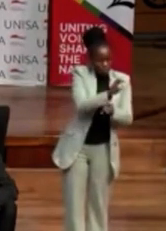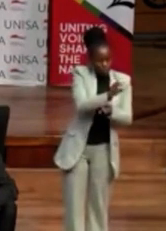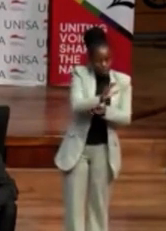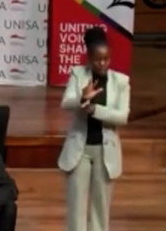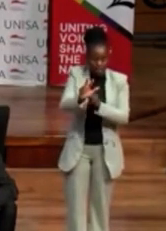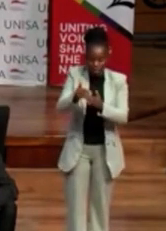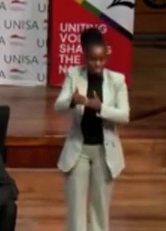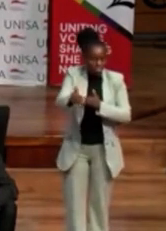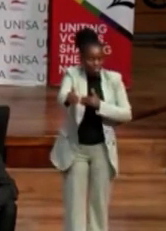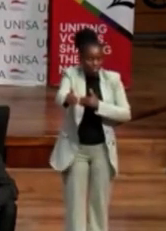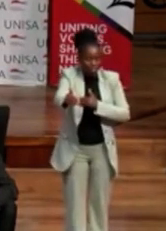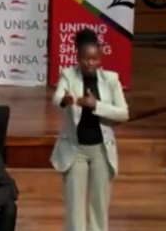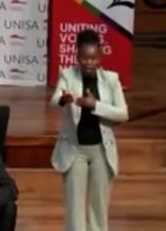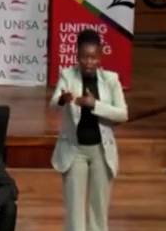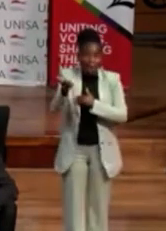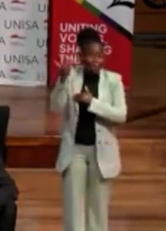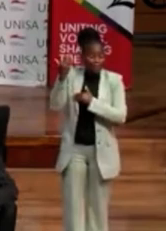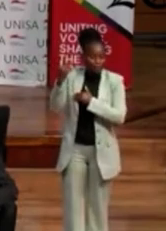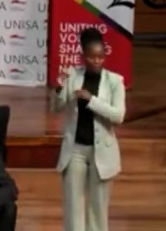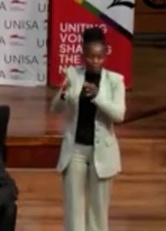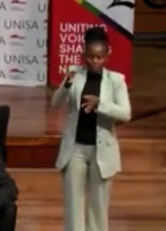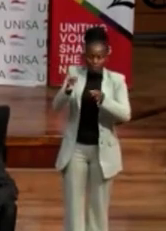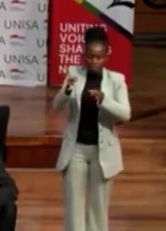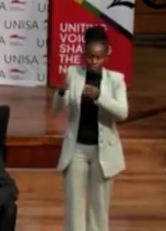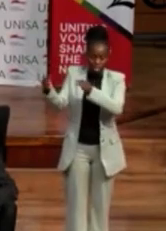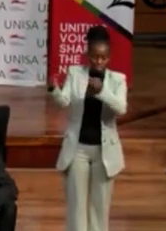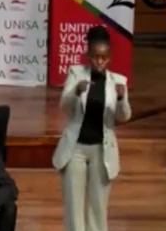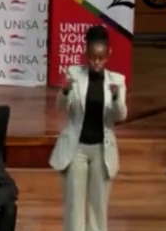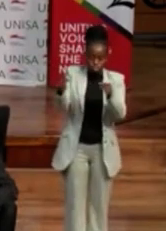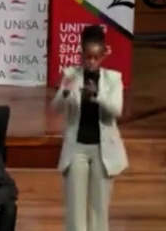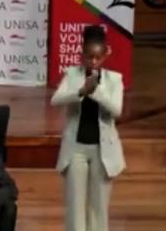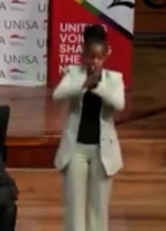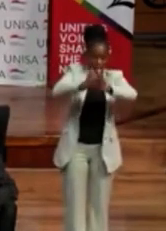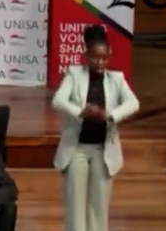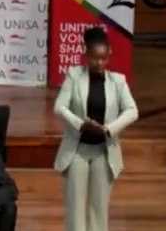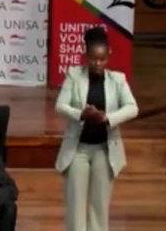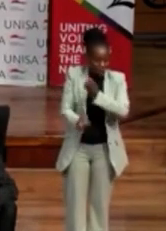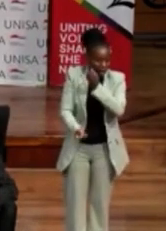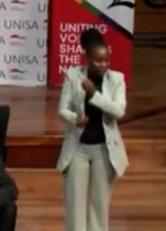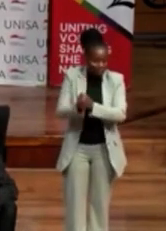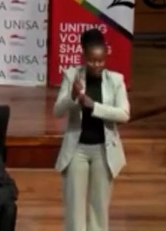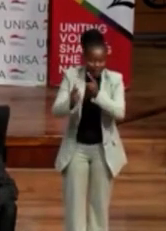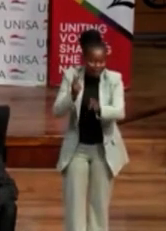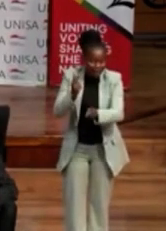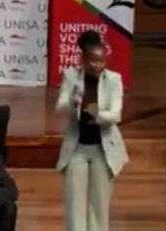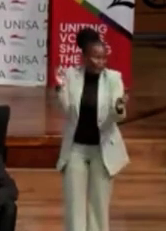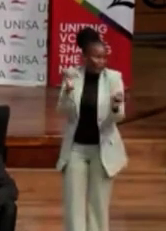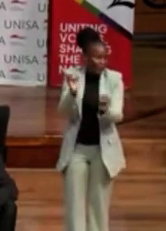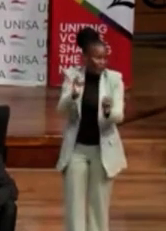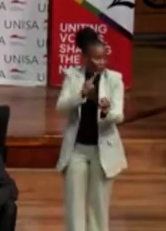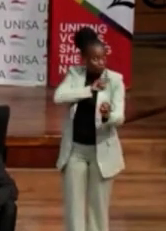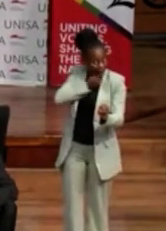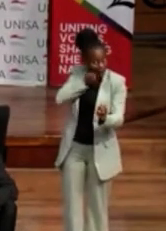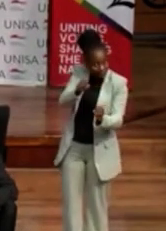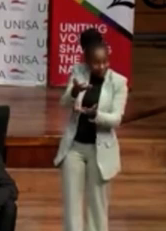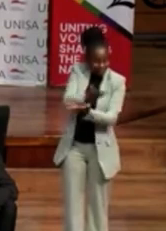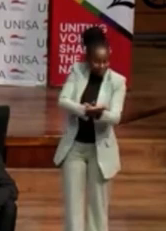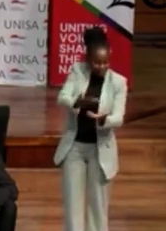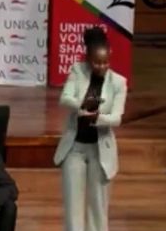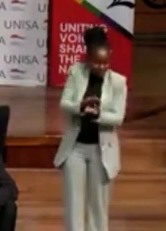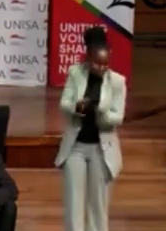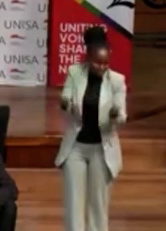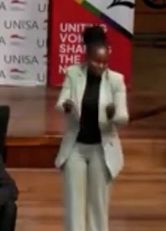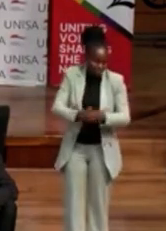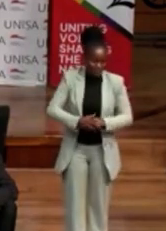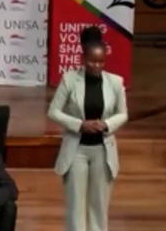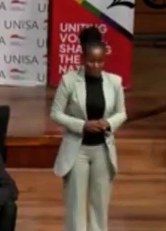had the level of violence that they witnessed in 2007. Therefore, with those in mind,